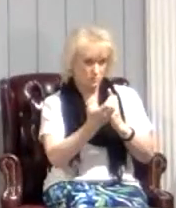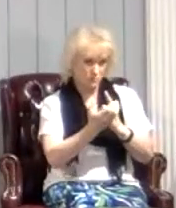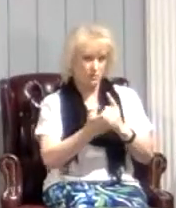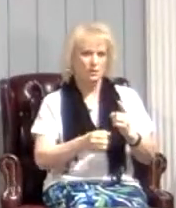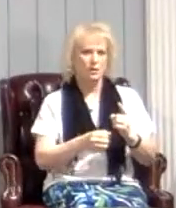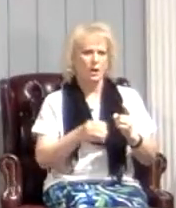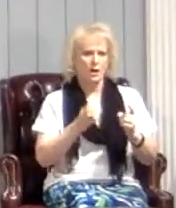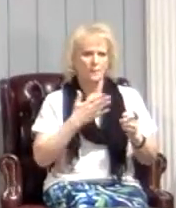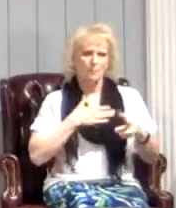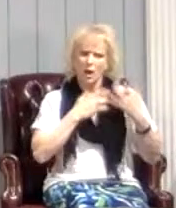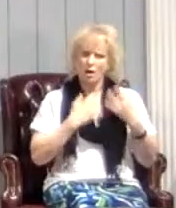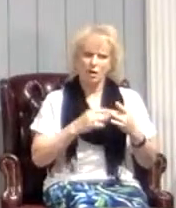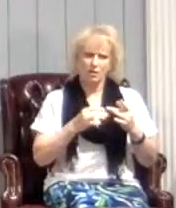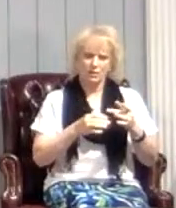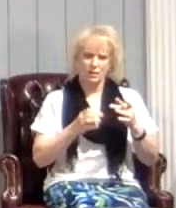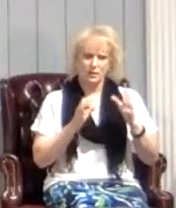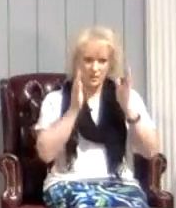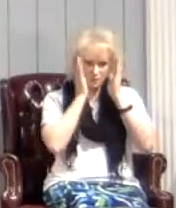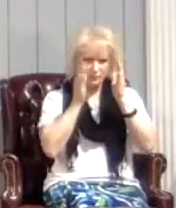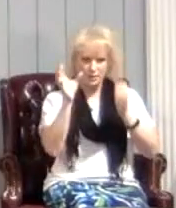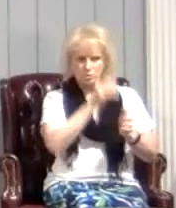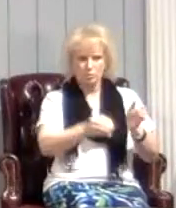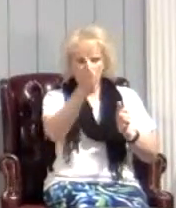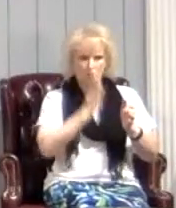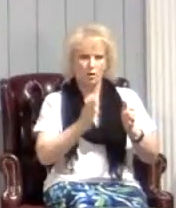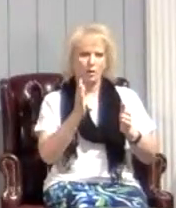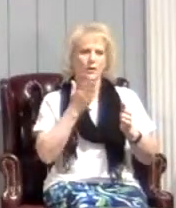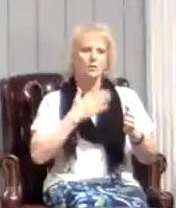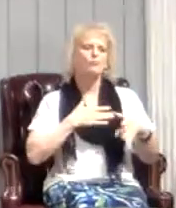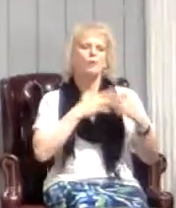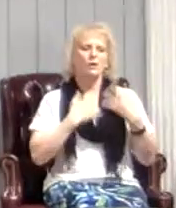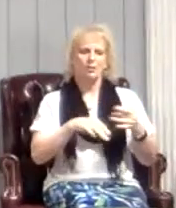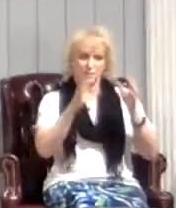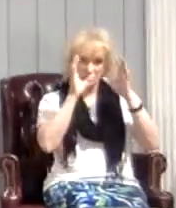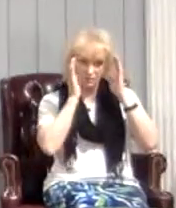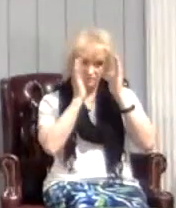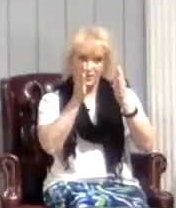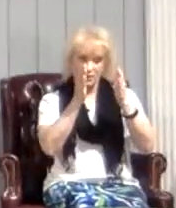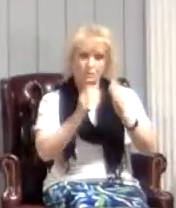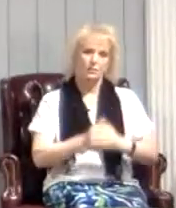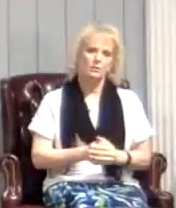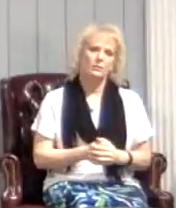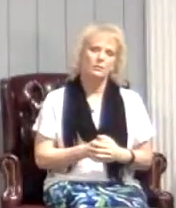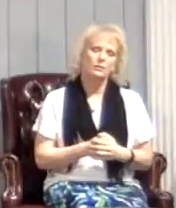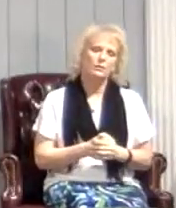is fixed, O God. My heart is fixed." He wants to make sure his heart is fixed.